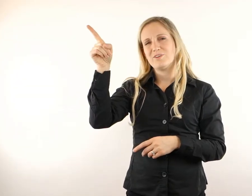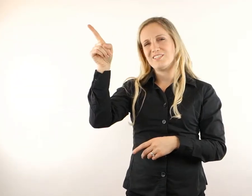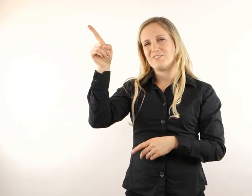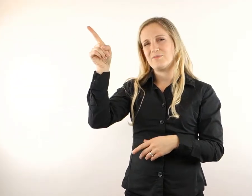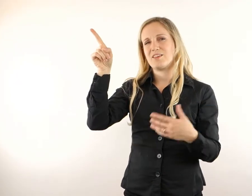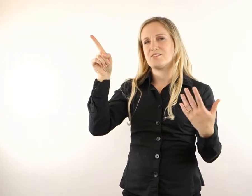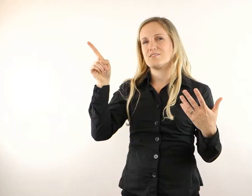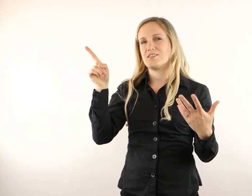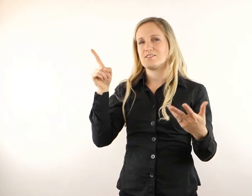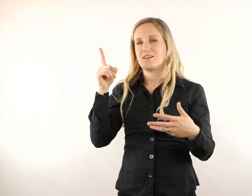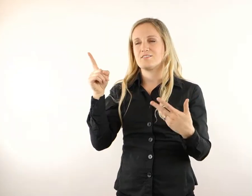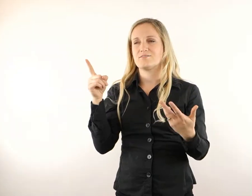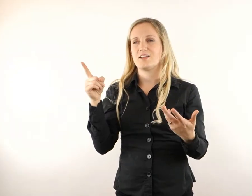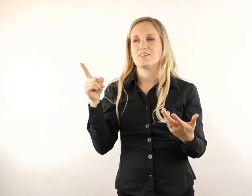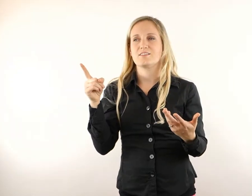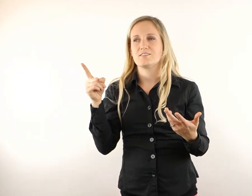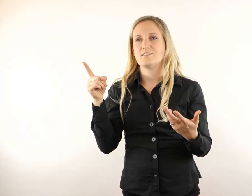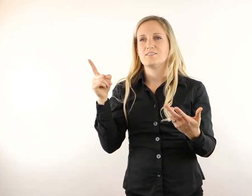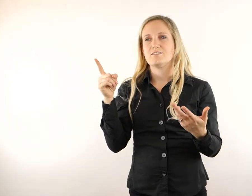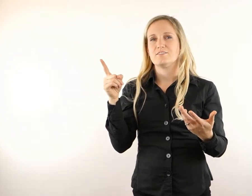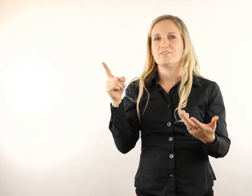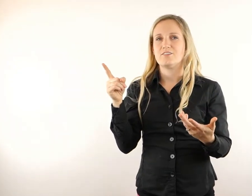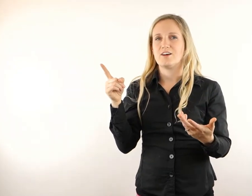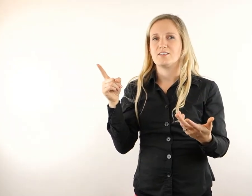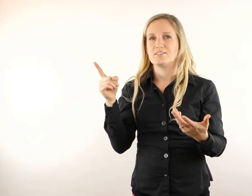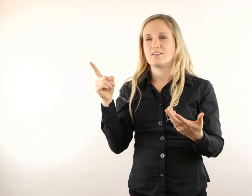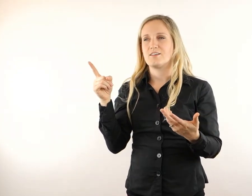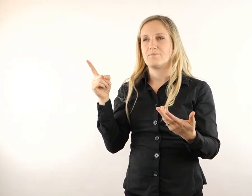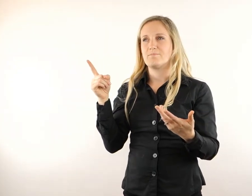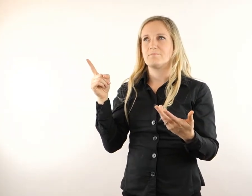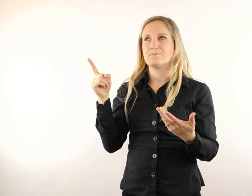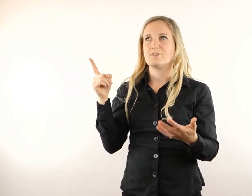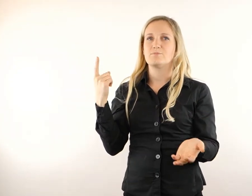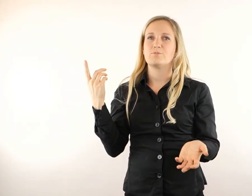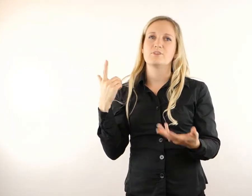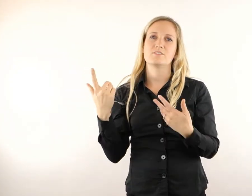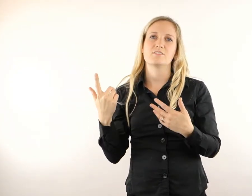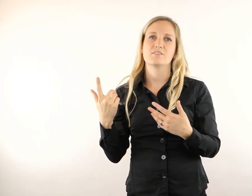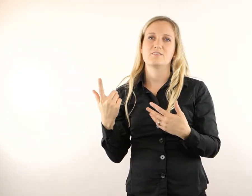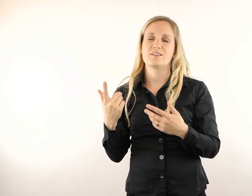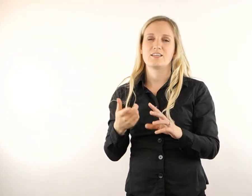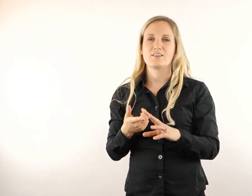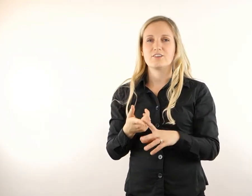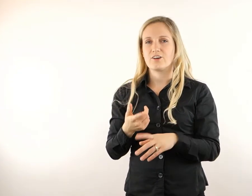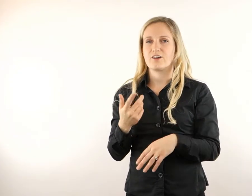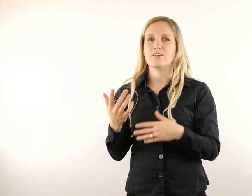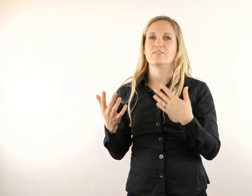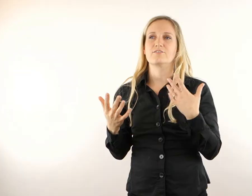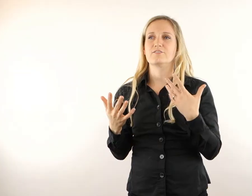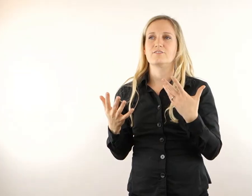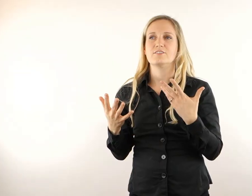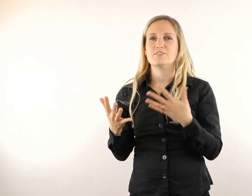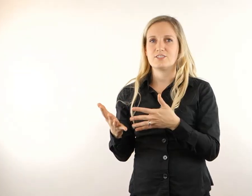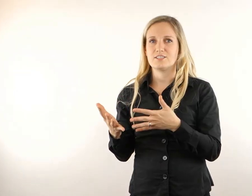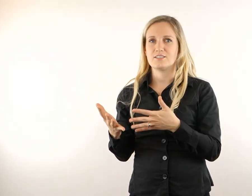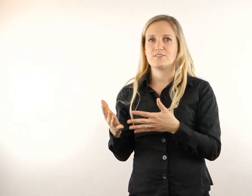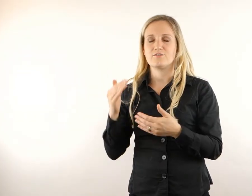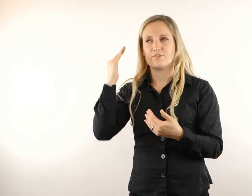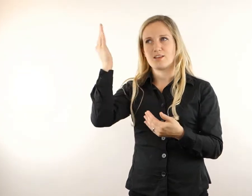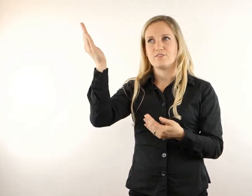point because that's kind of like not, you don't point to like God or Jesus. You kind of